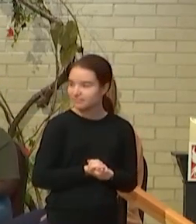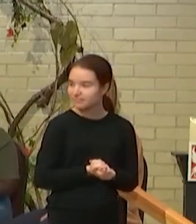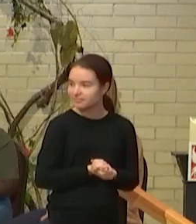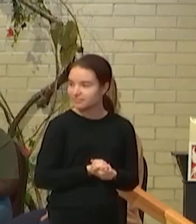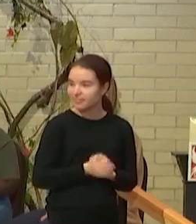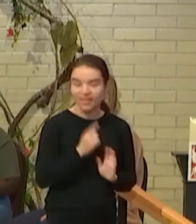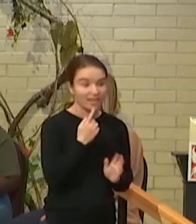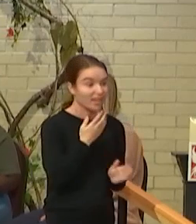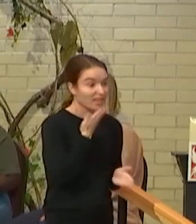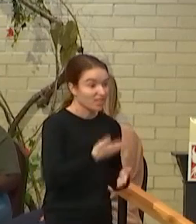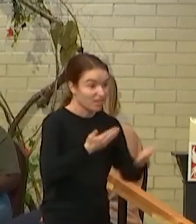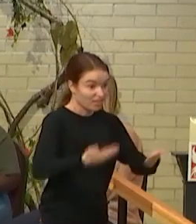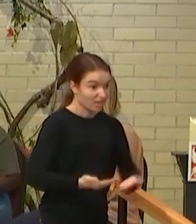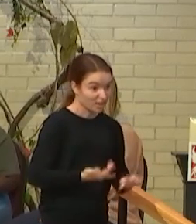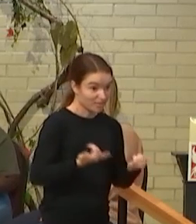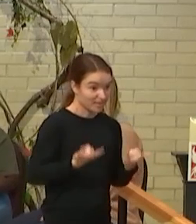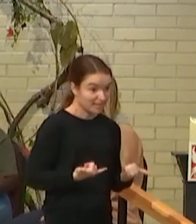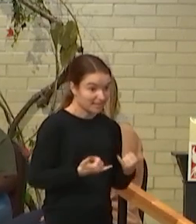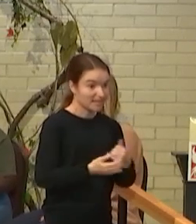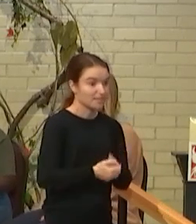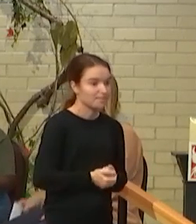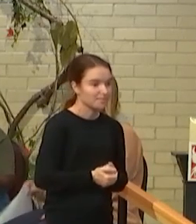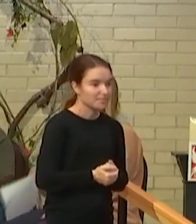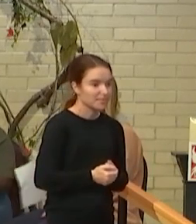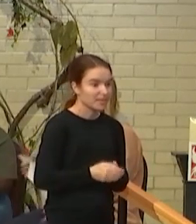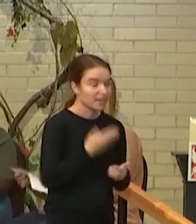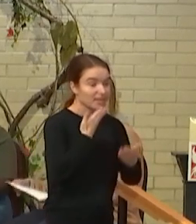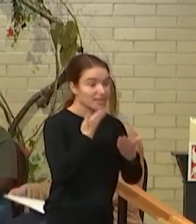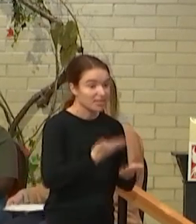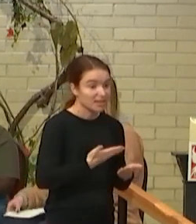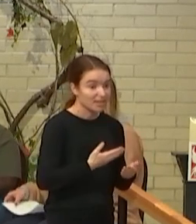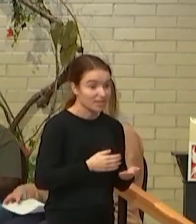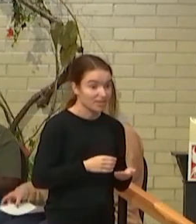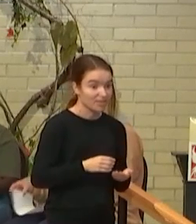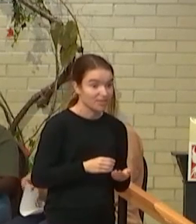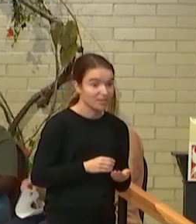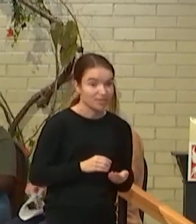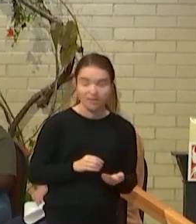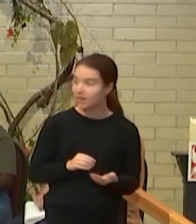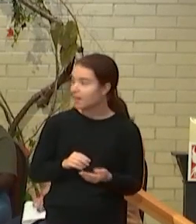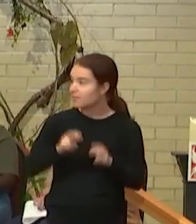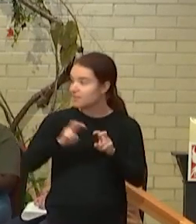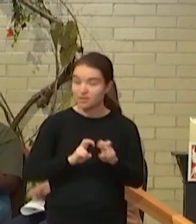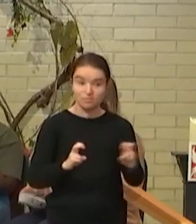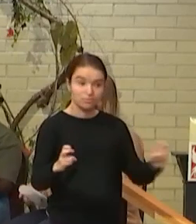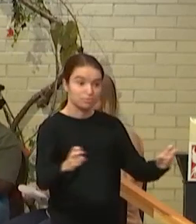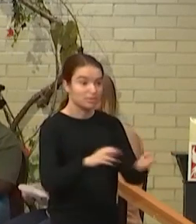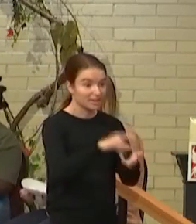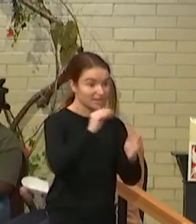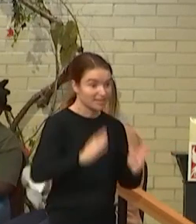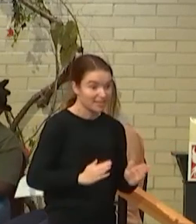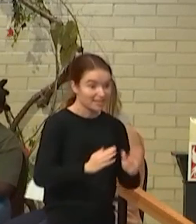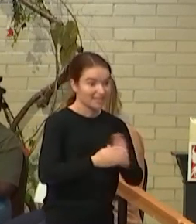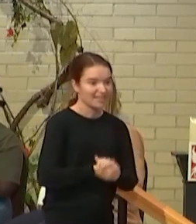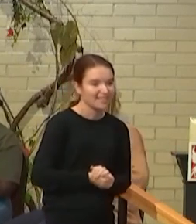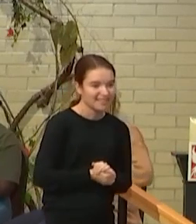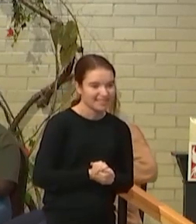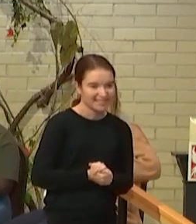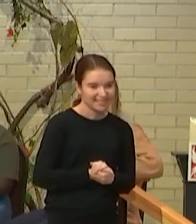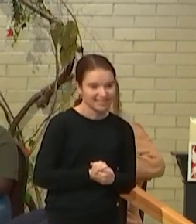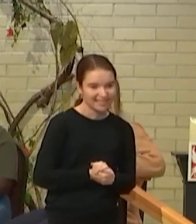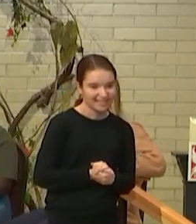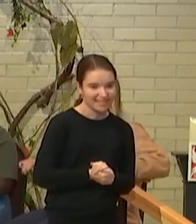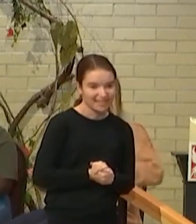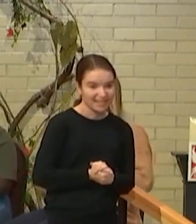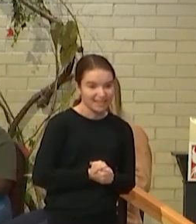And finally, thank you for coming today, and thank you especially for you folks who came up to the front and supported them by sitting. And